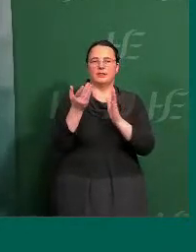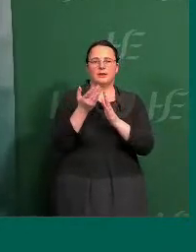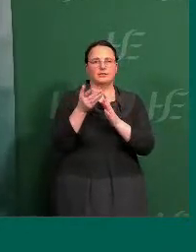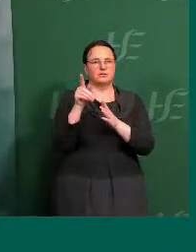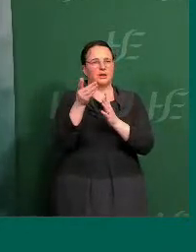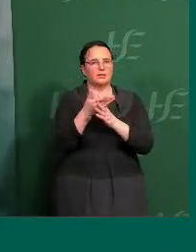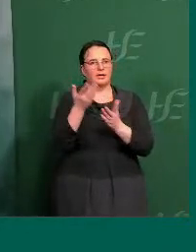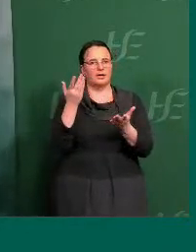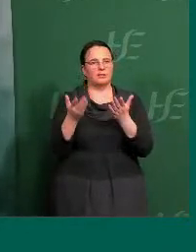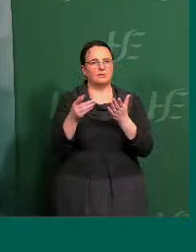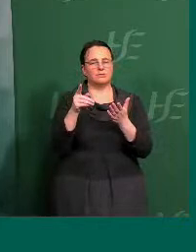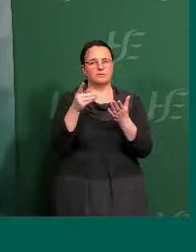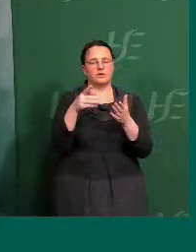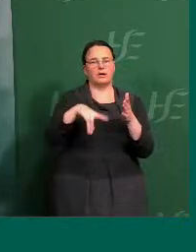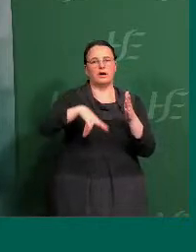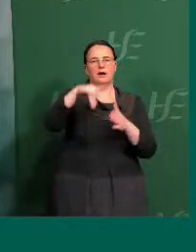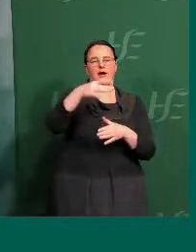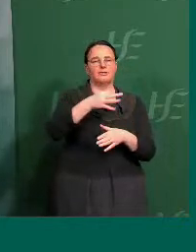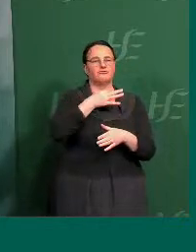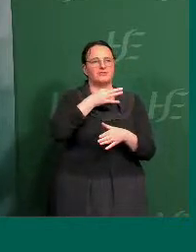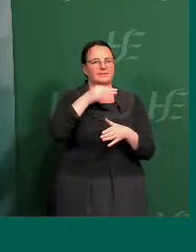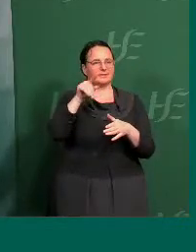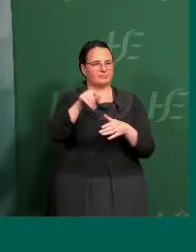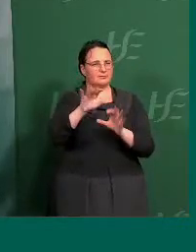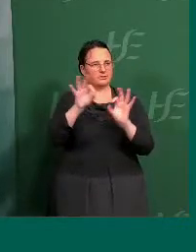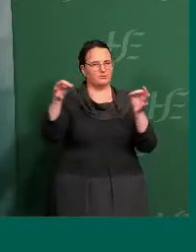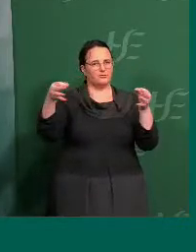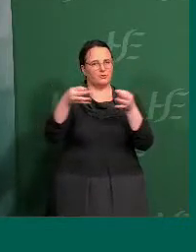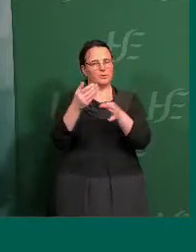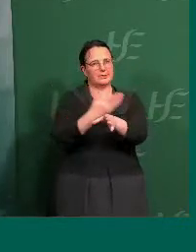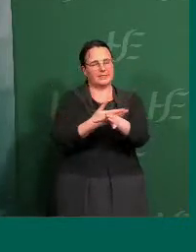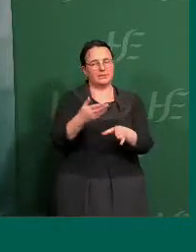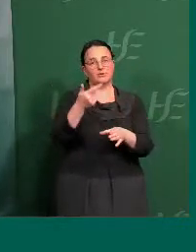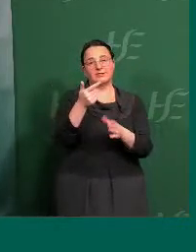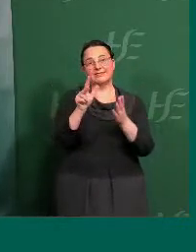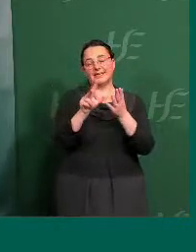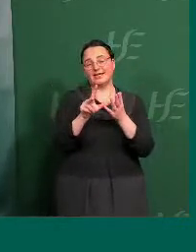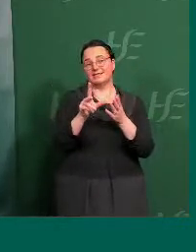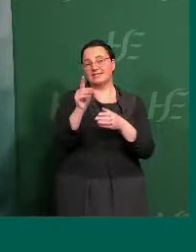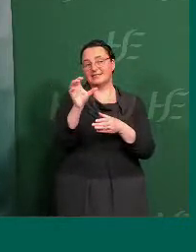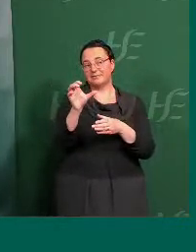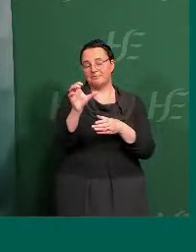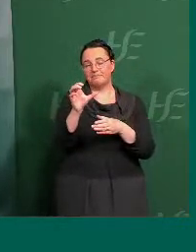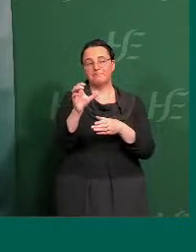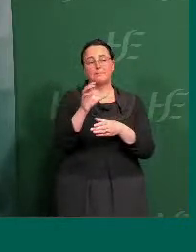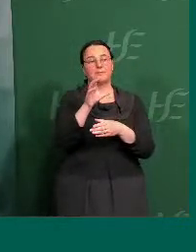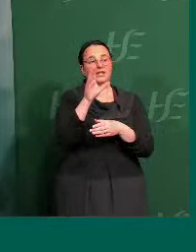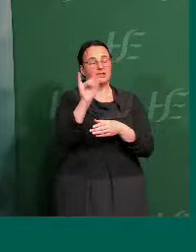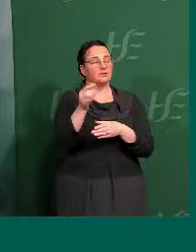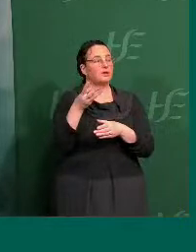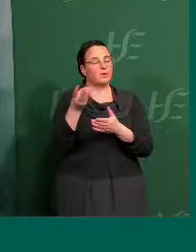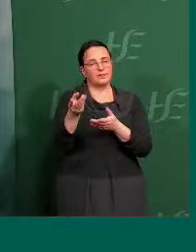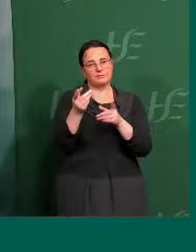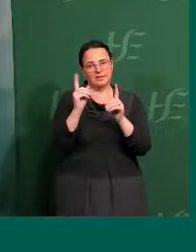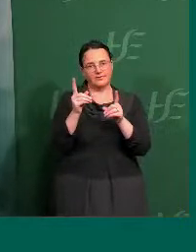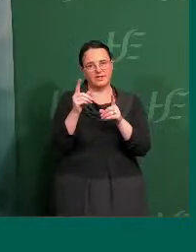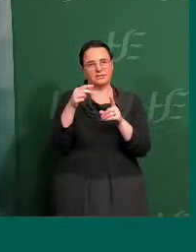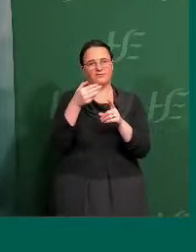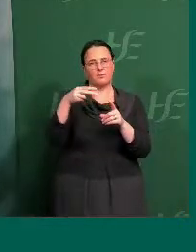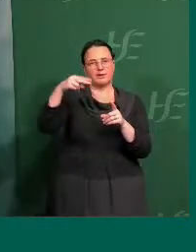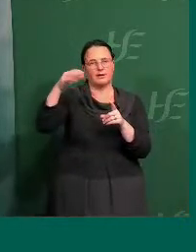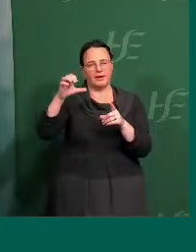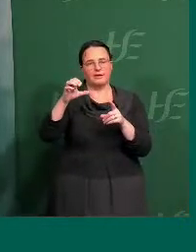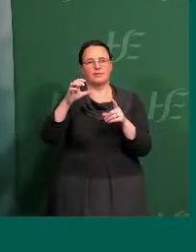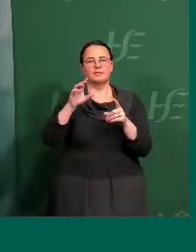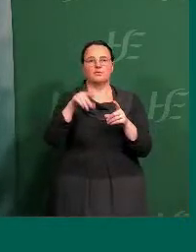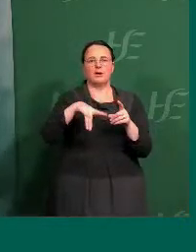for the balance of those children that are in the high-risk category will open on the 28th of December. and Lucy will talk you through the NIAC advice, the sort of subcategories that